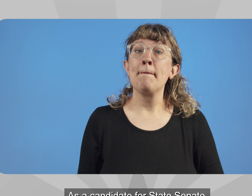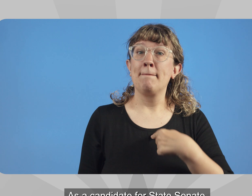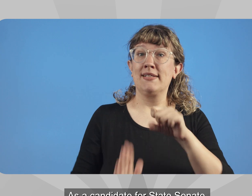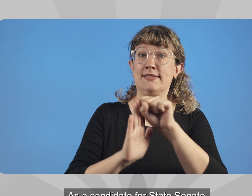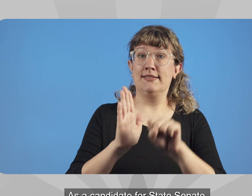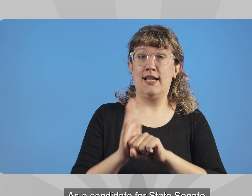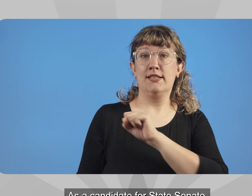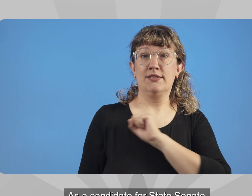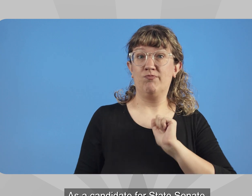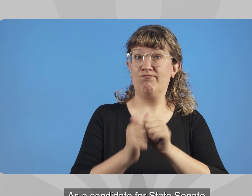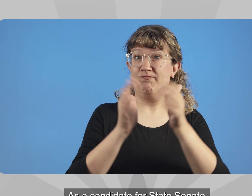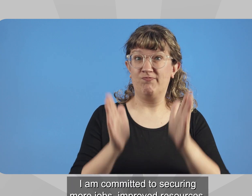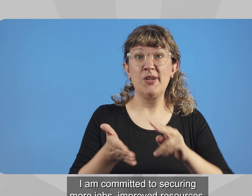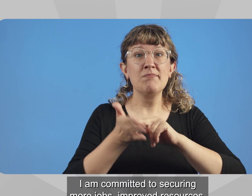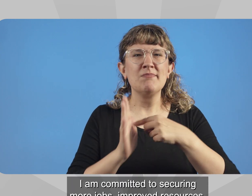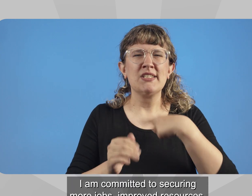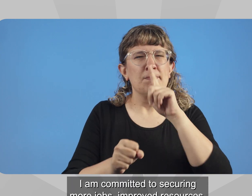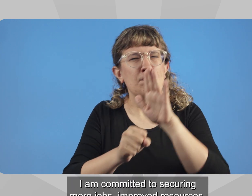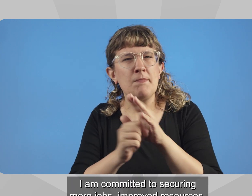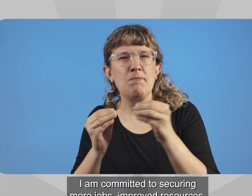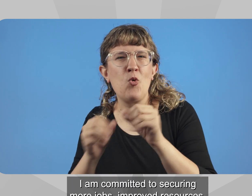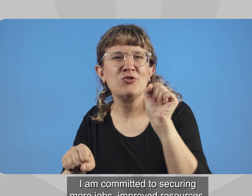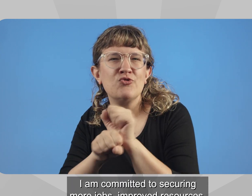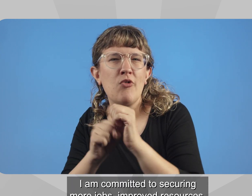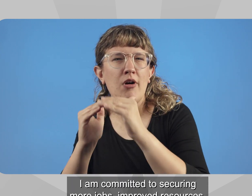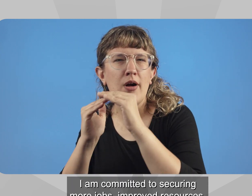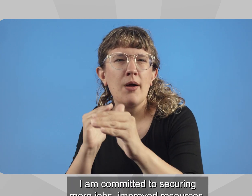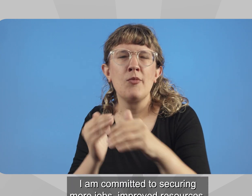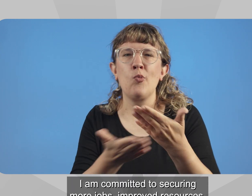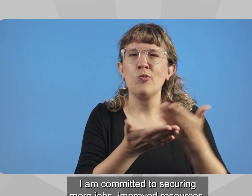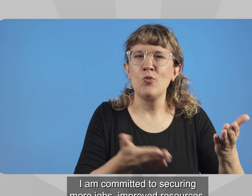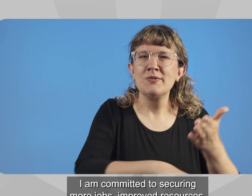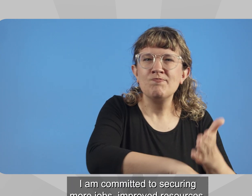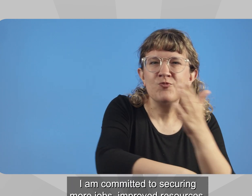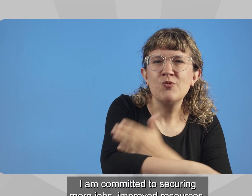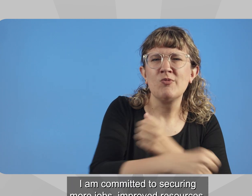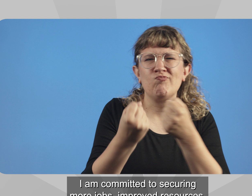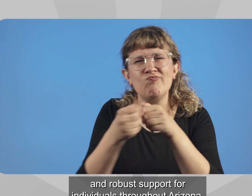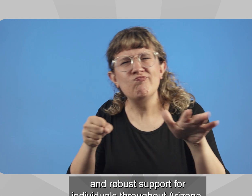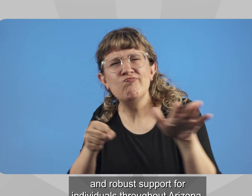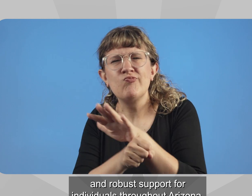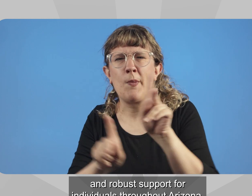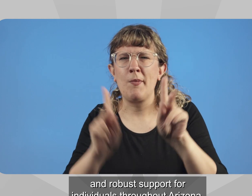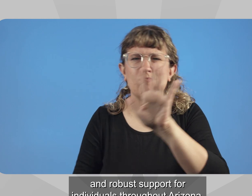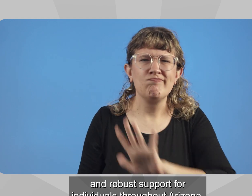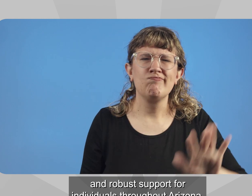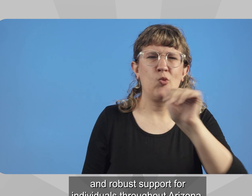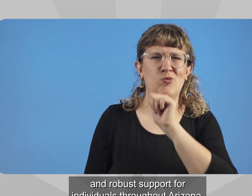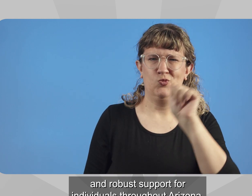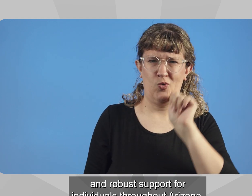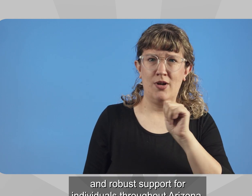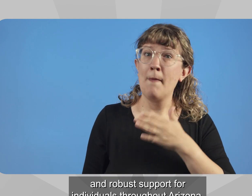As a candidate for State Senate, I am committed to securing more jobs, improved resources, and robust support